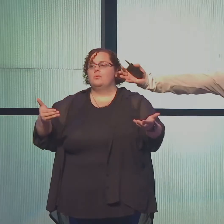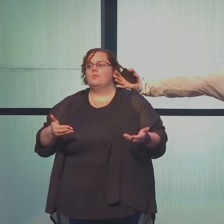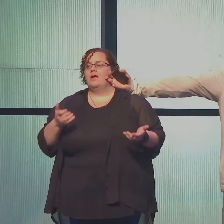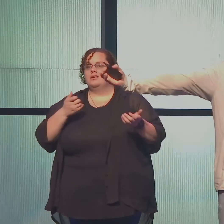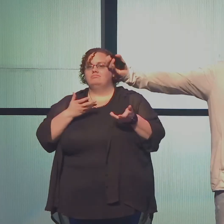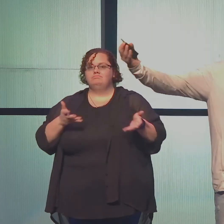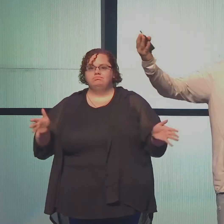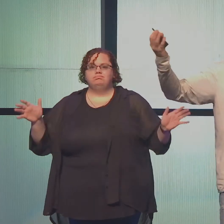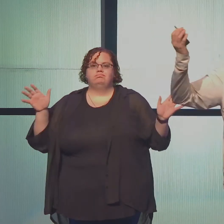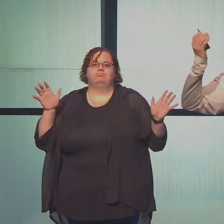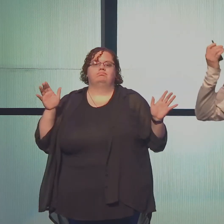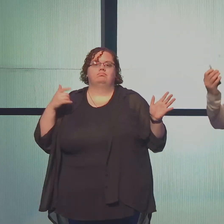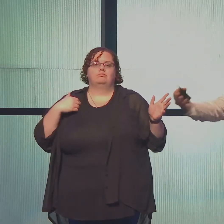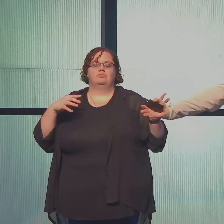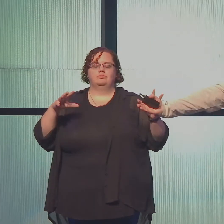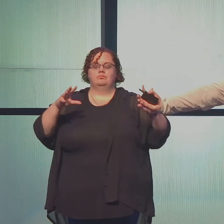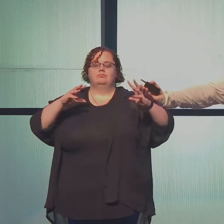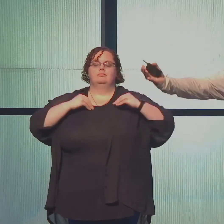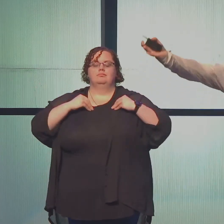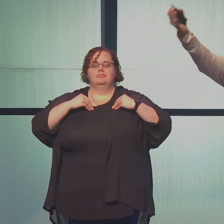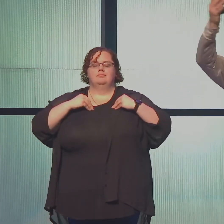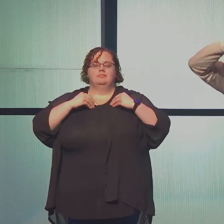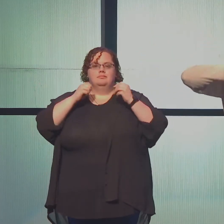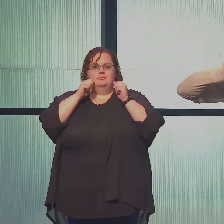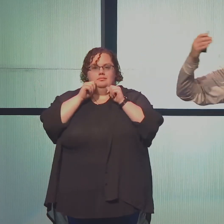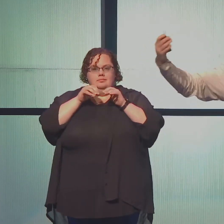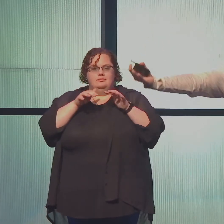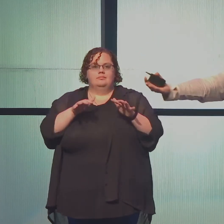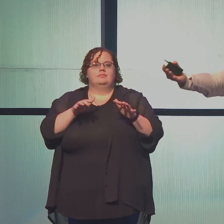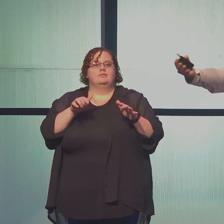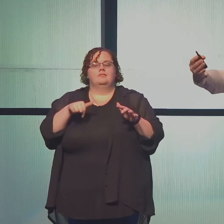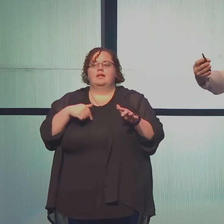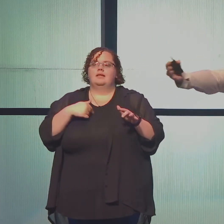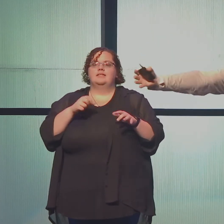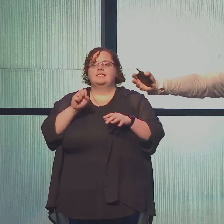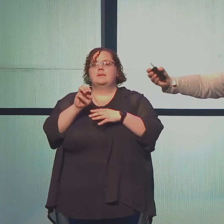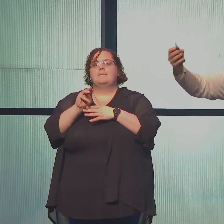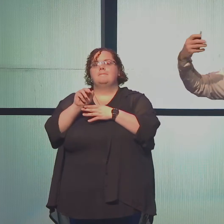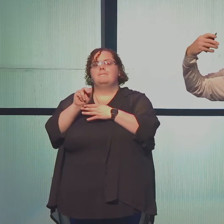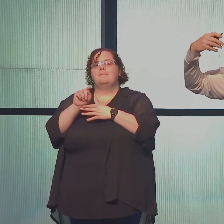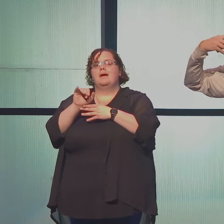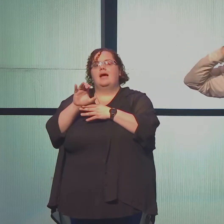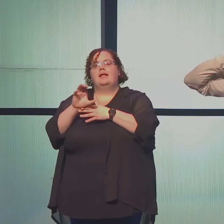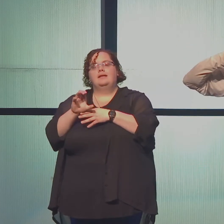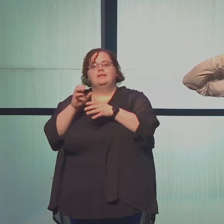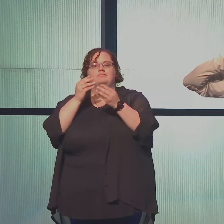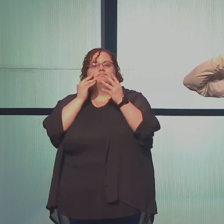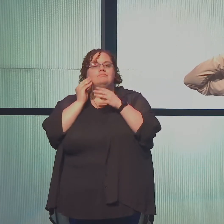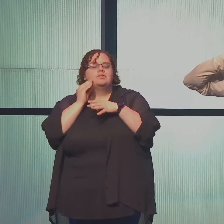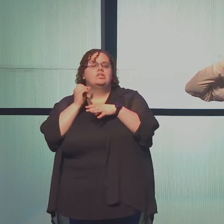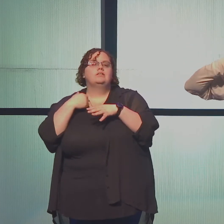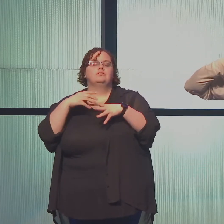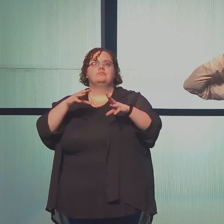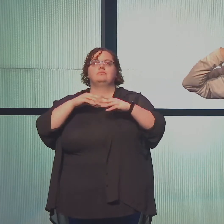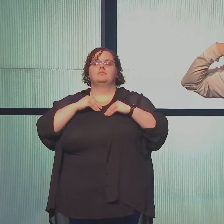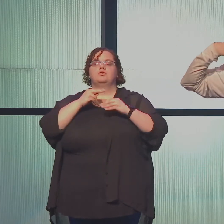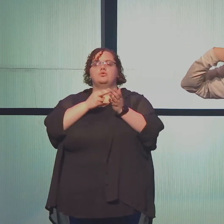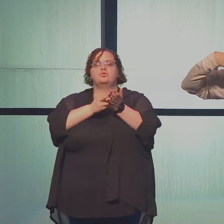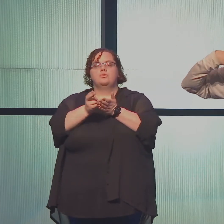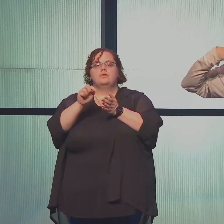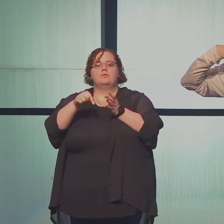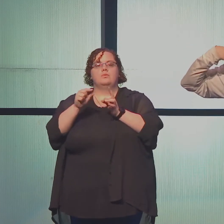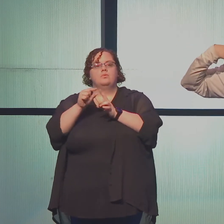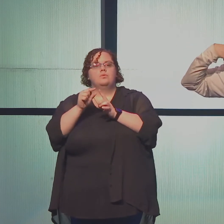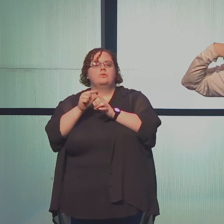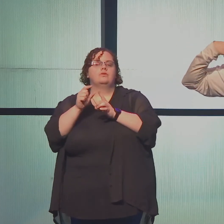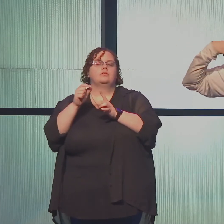raise your arms as just a way to embody this and make it as what we might call a somatic experience, to receive the truth of these words into your